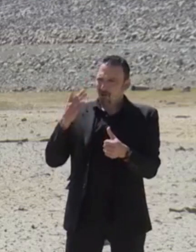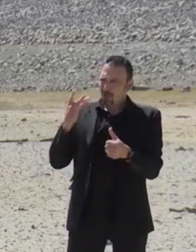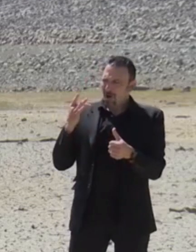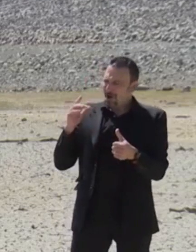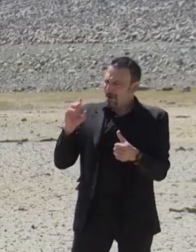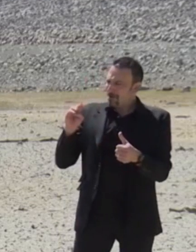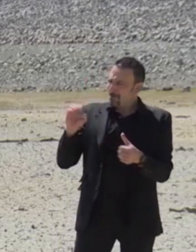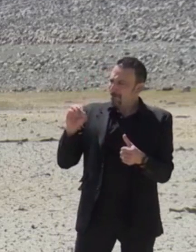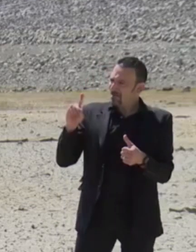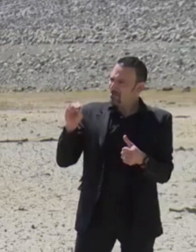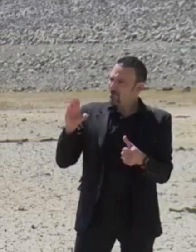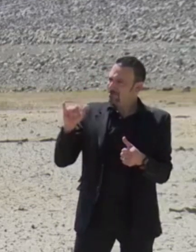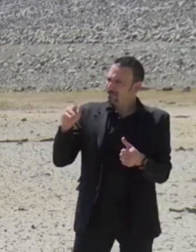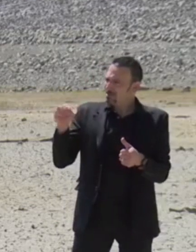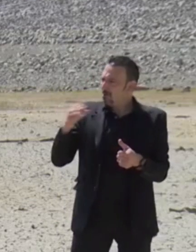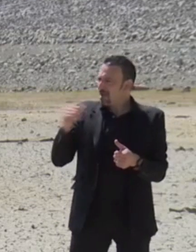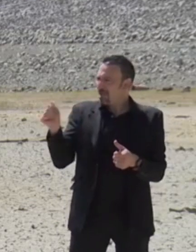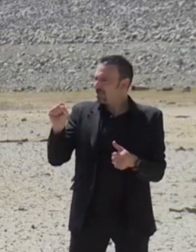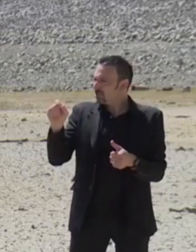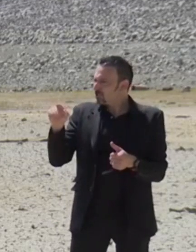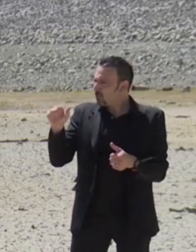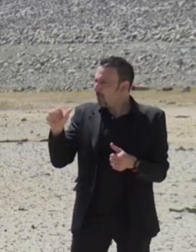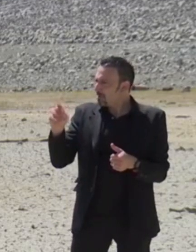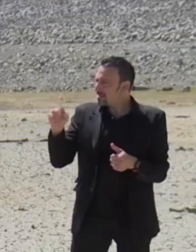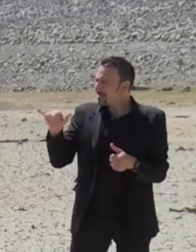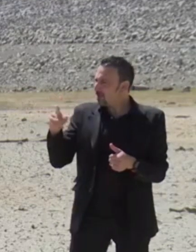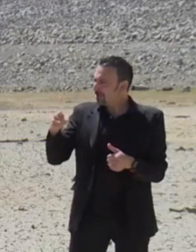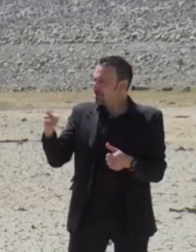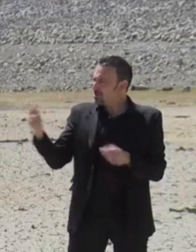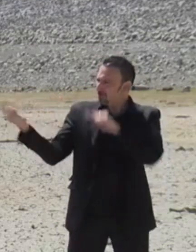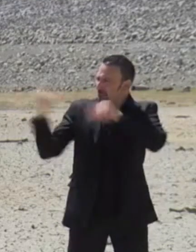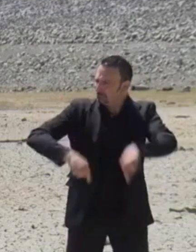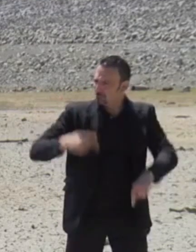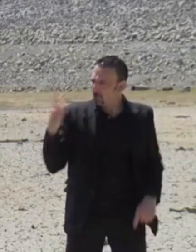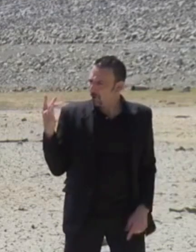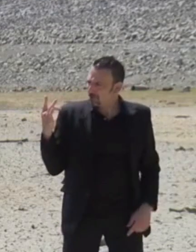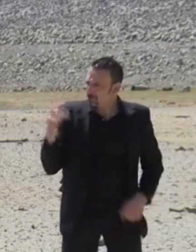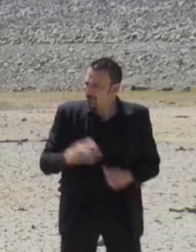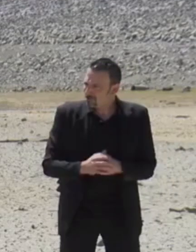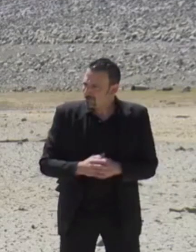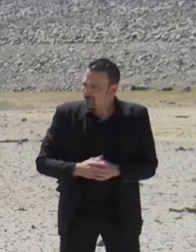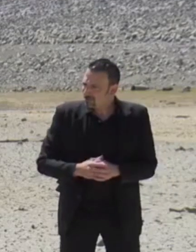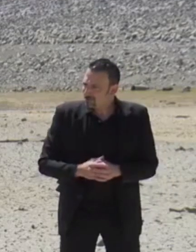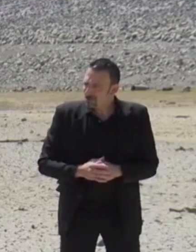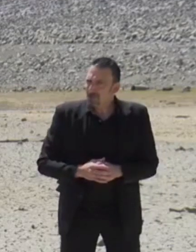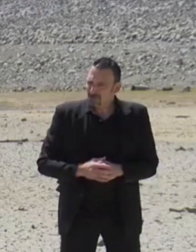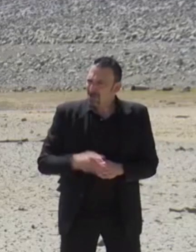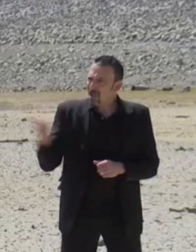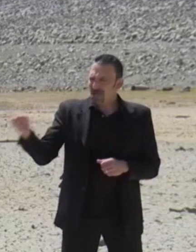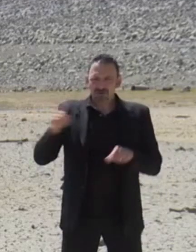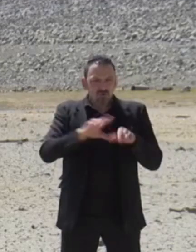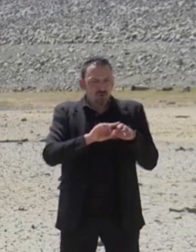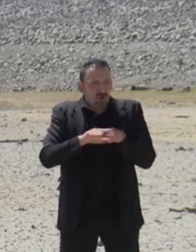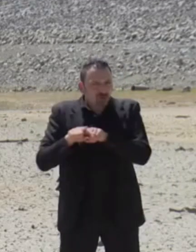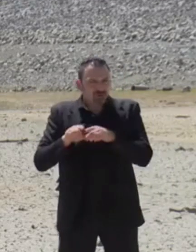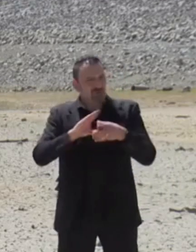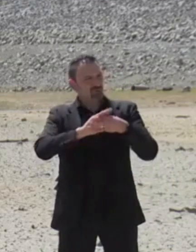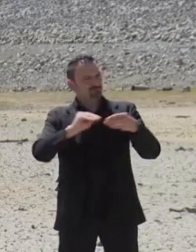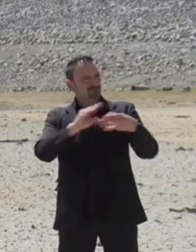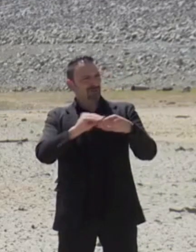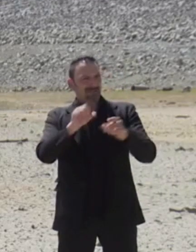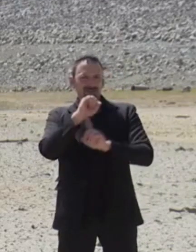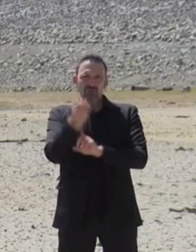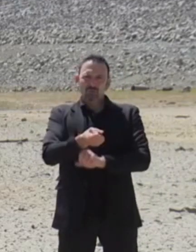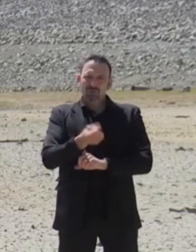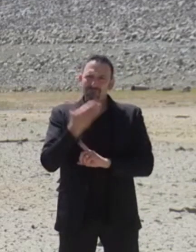counties? That's the first question. The second question is, you said you don't expect any mandates, but the situation you say is bad. So what would prompt